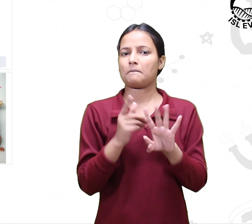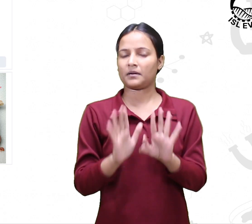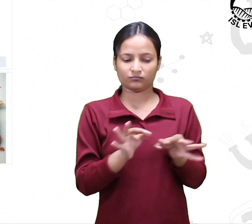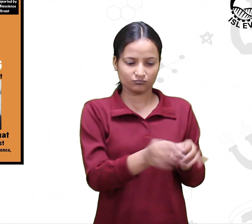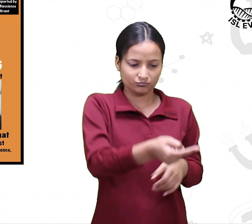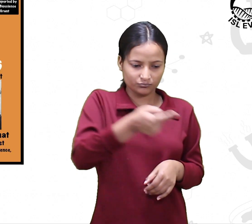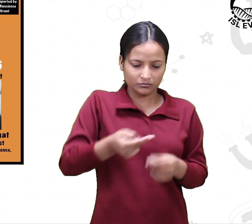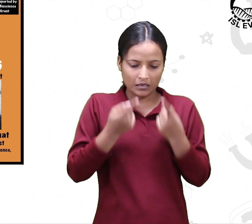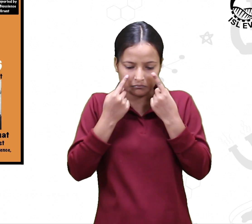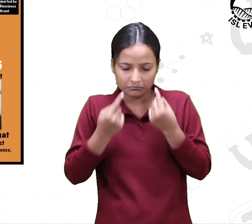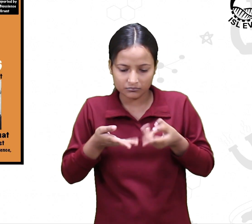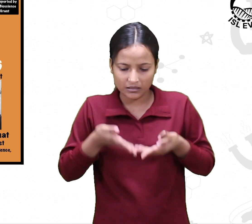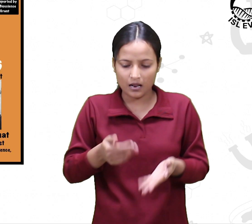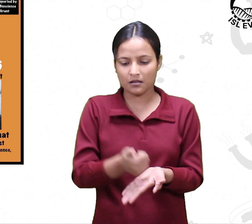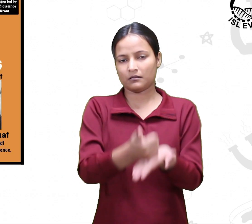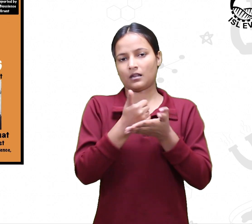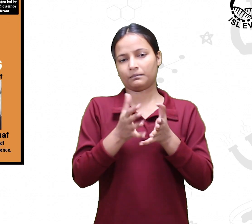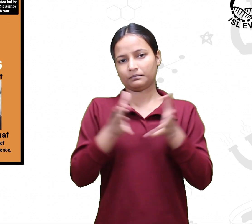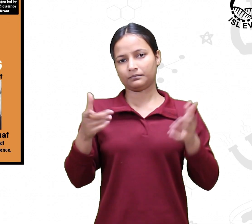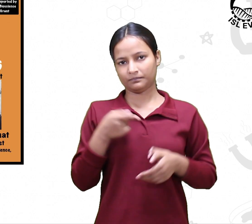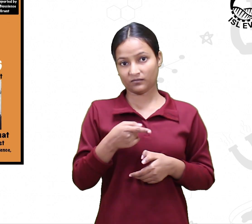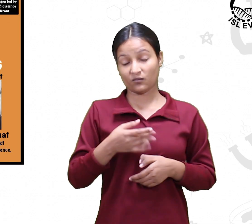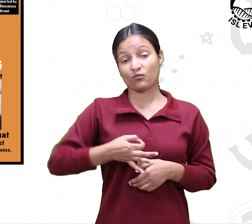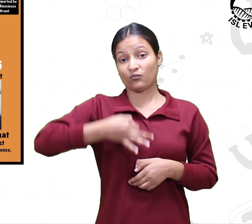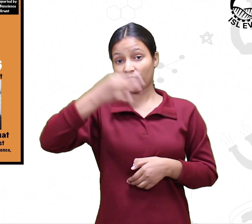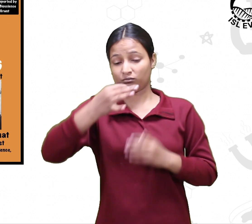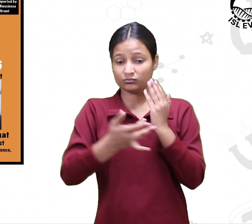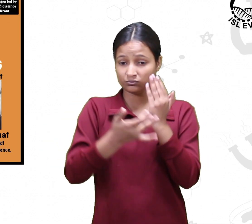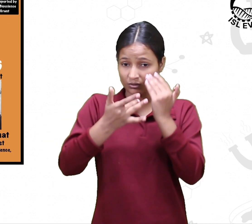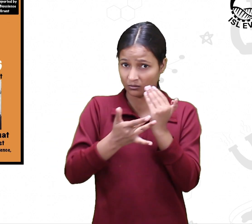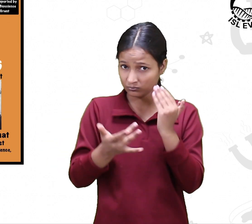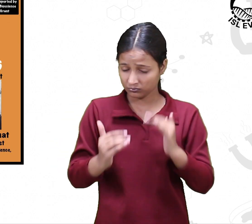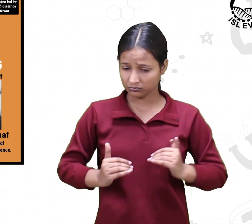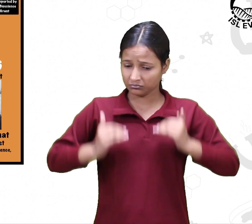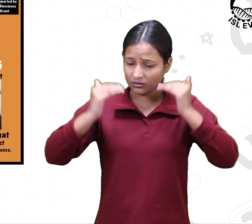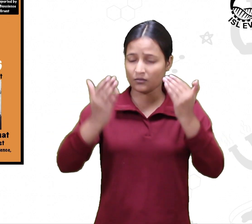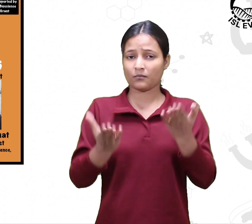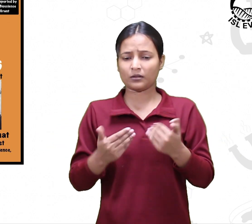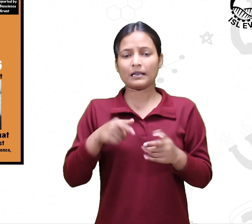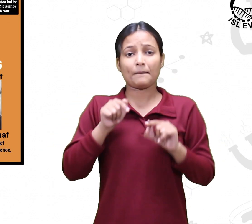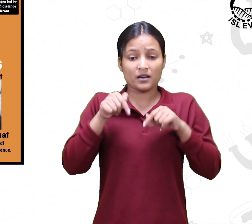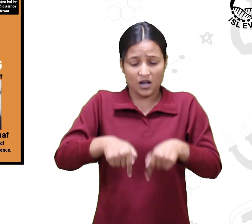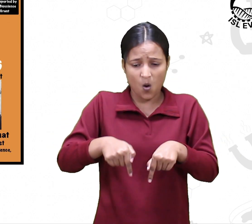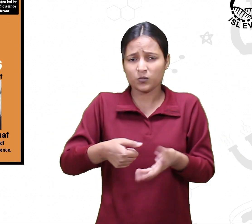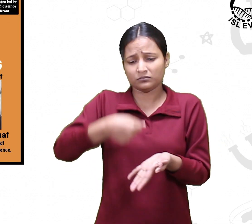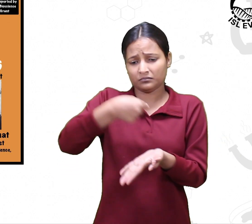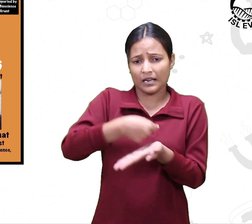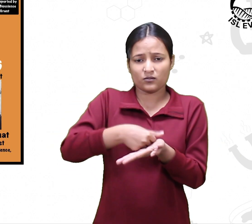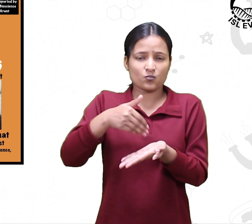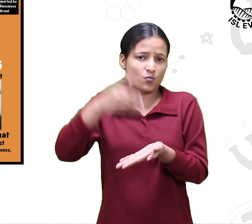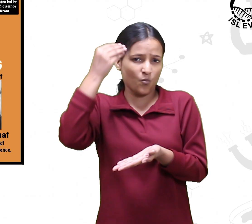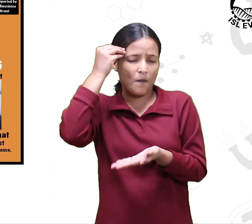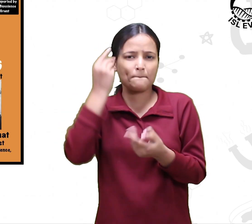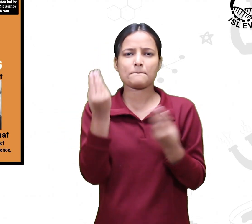that it's very important to for now that we know quite a bit about cancer, quite a bit about human cancers. We've reached a